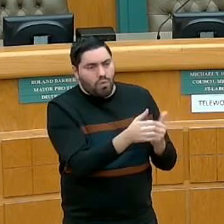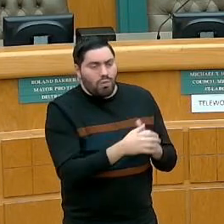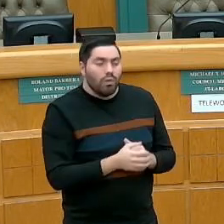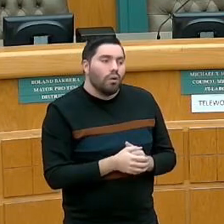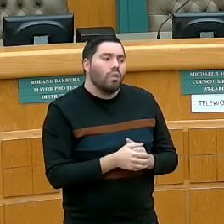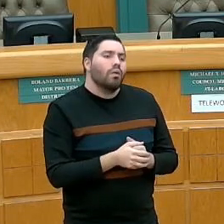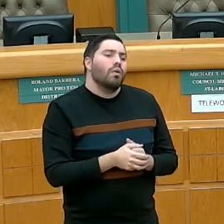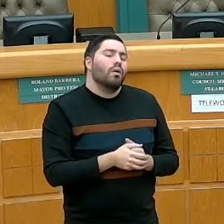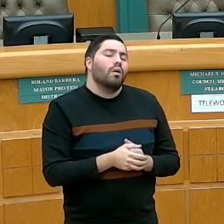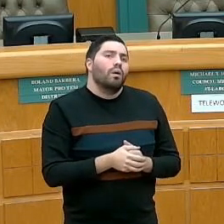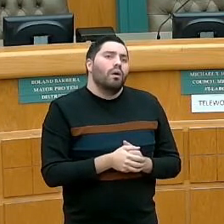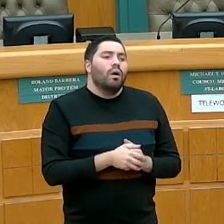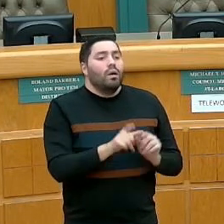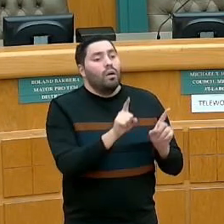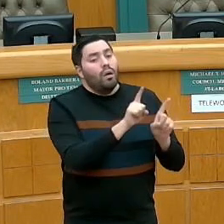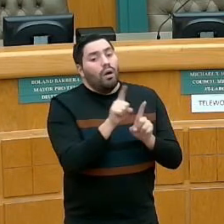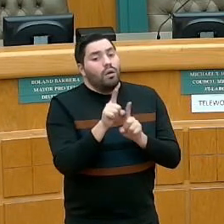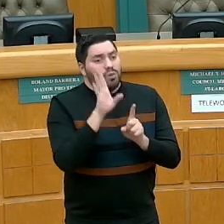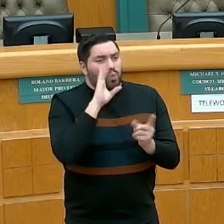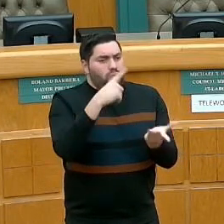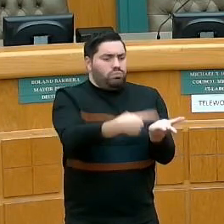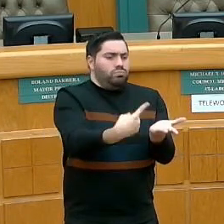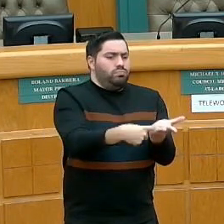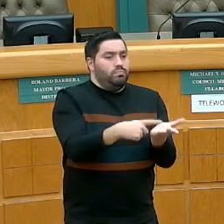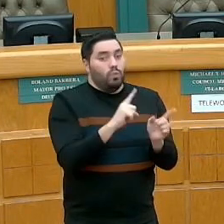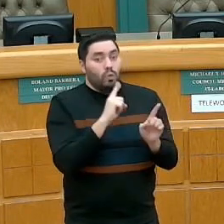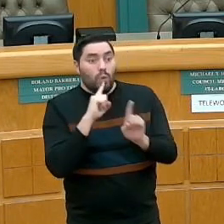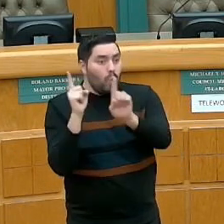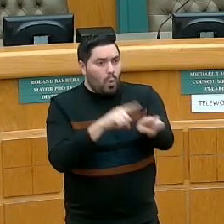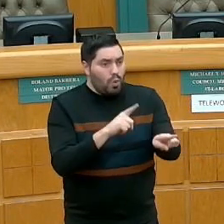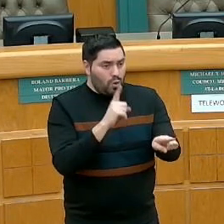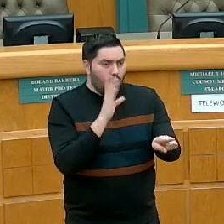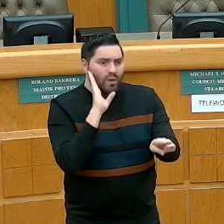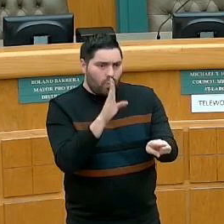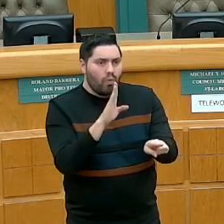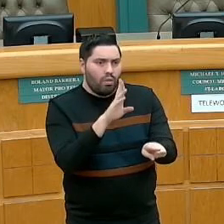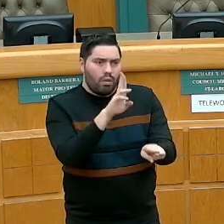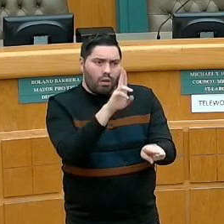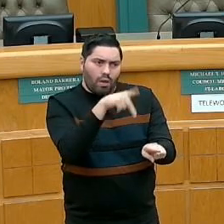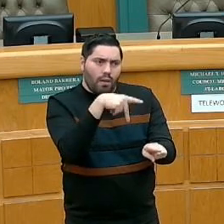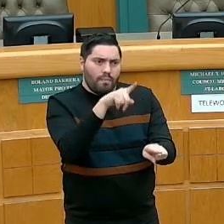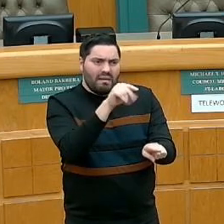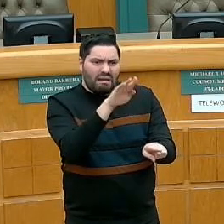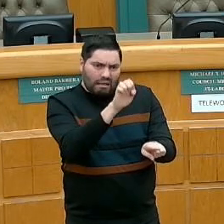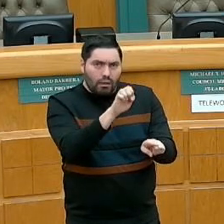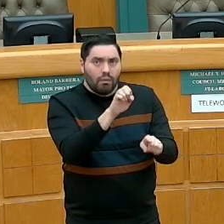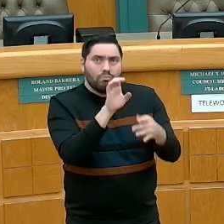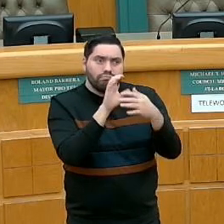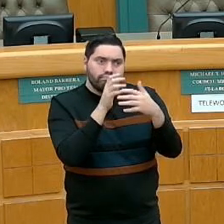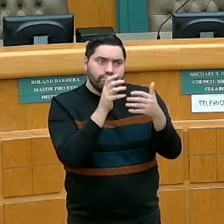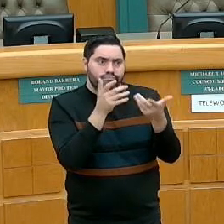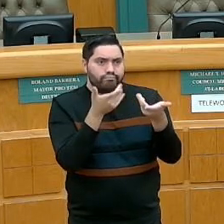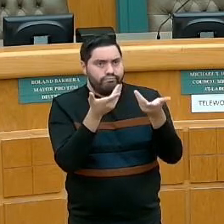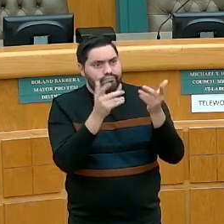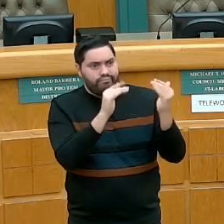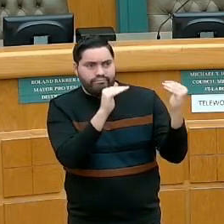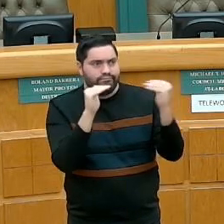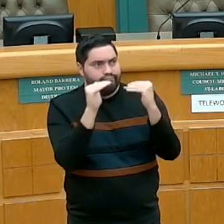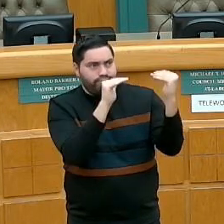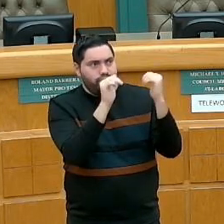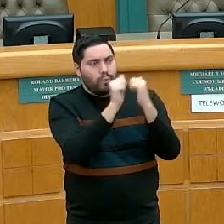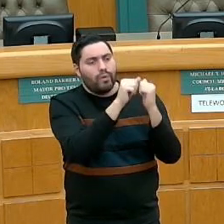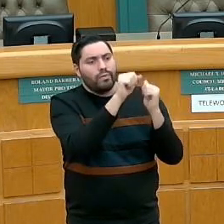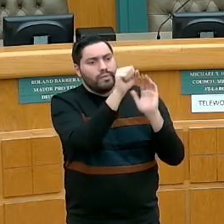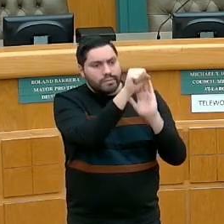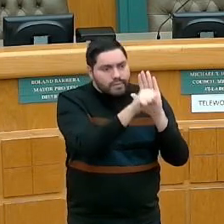We'll also talk about the orders that we're updating to be consistent with the state governor's orders and the judge's orders in